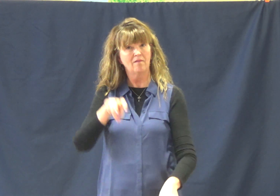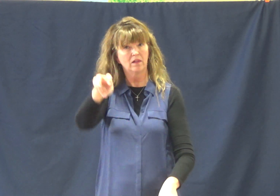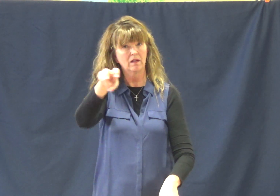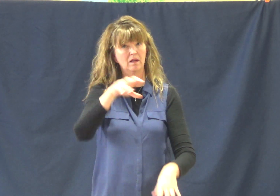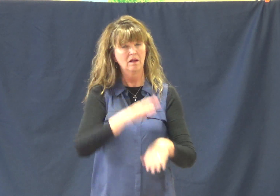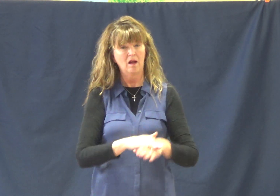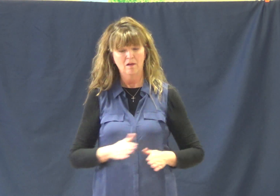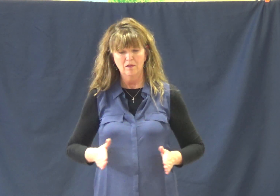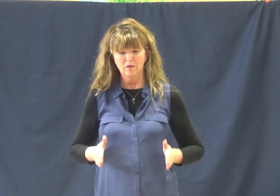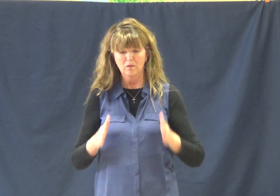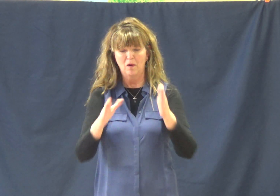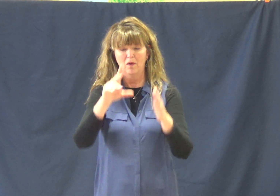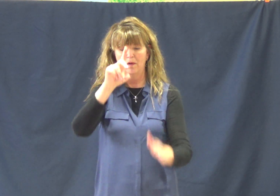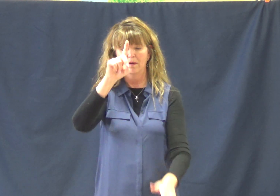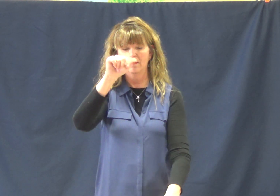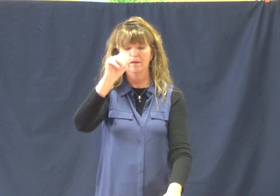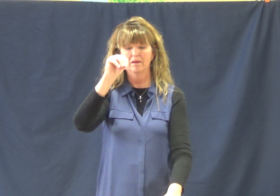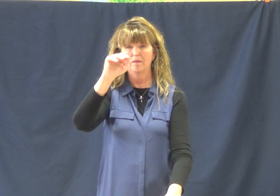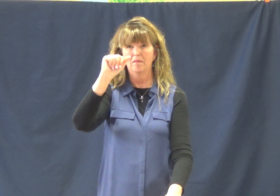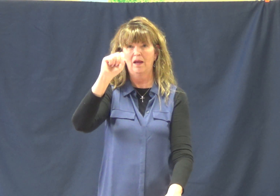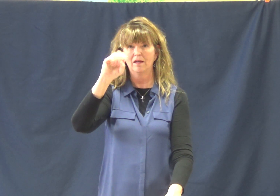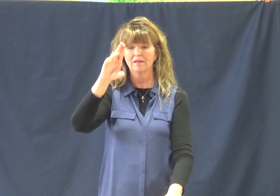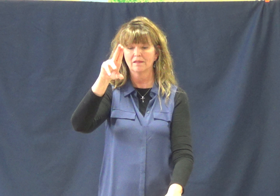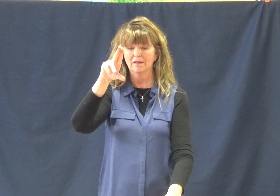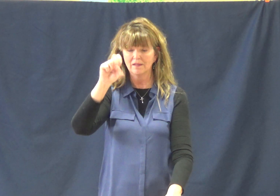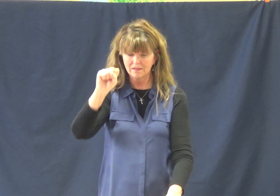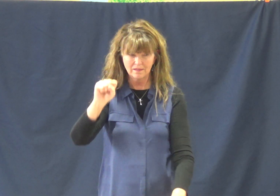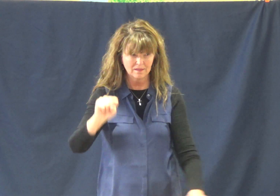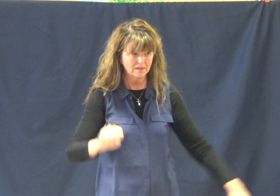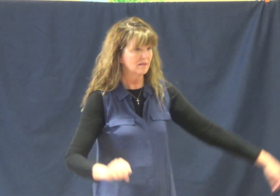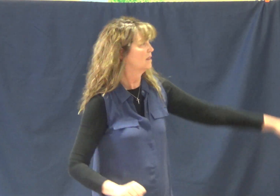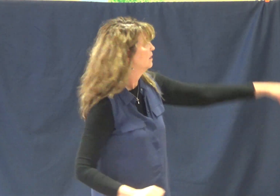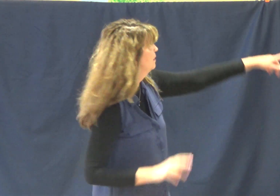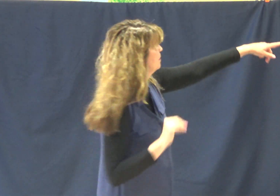killed. But while he was traveling to Damascus,